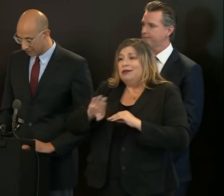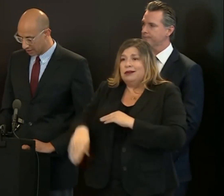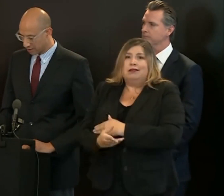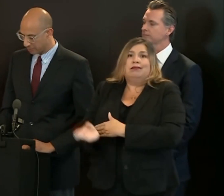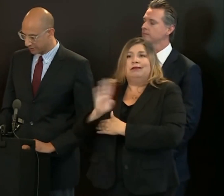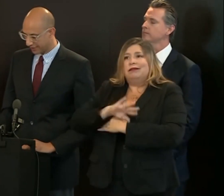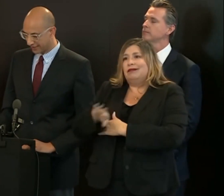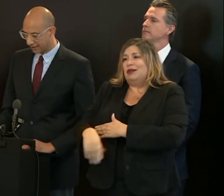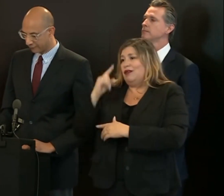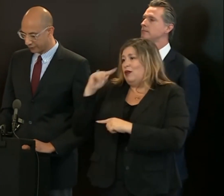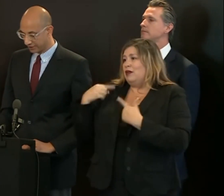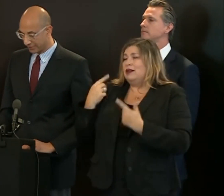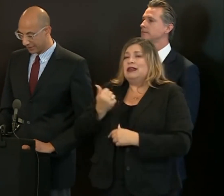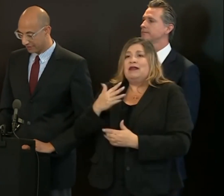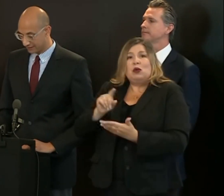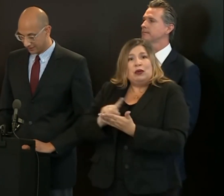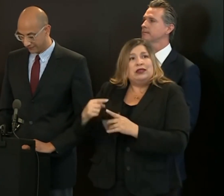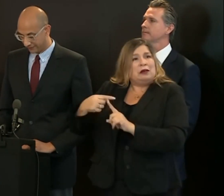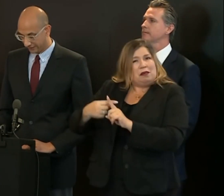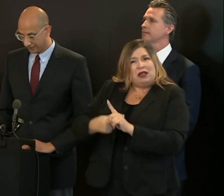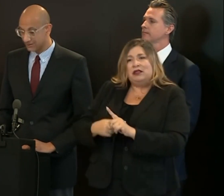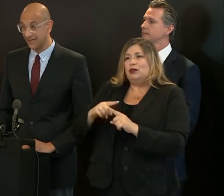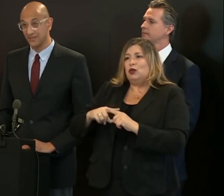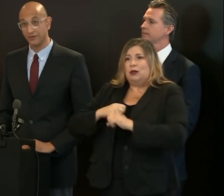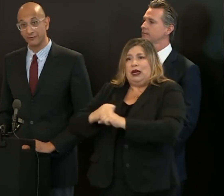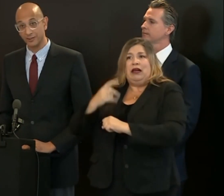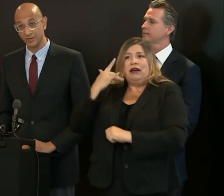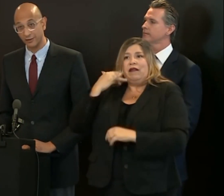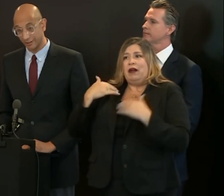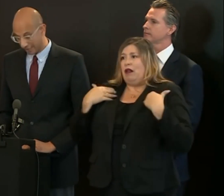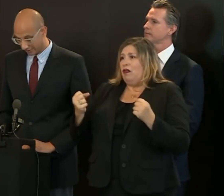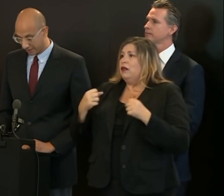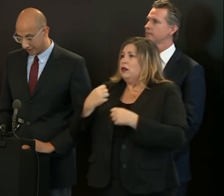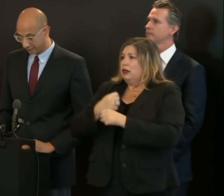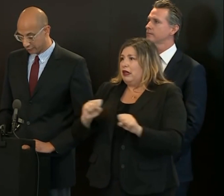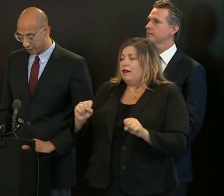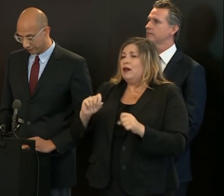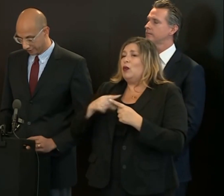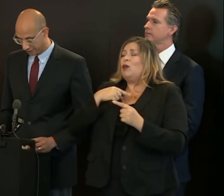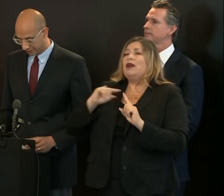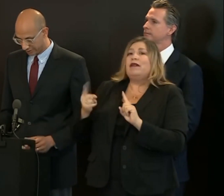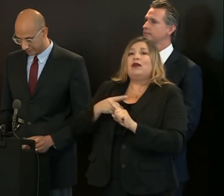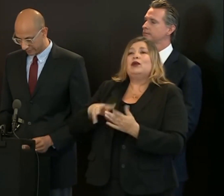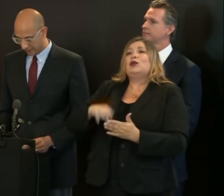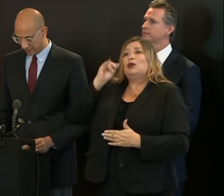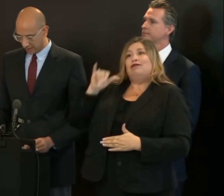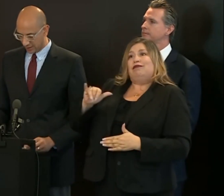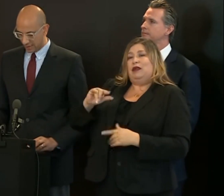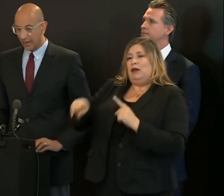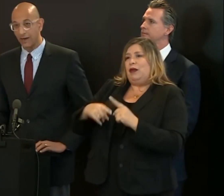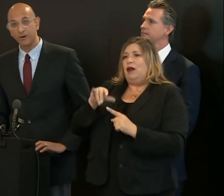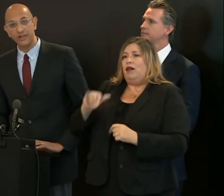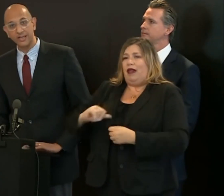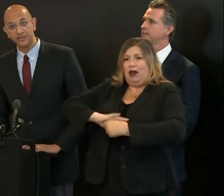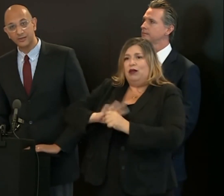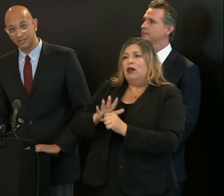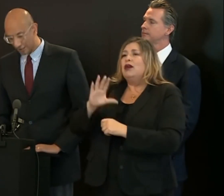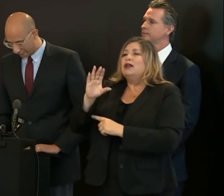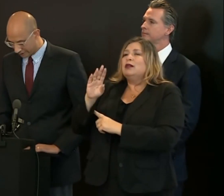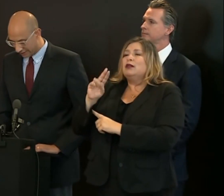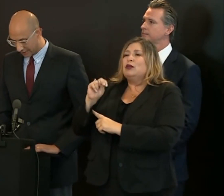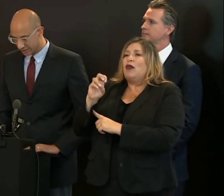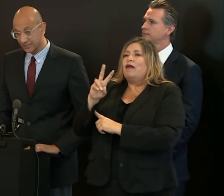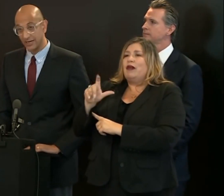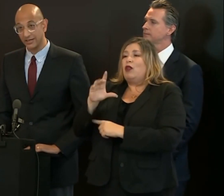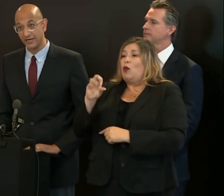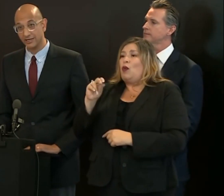months now to protect California's health and safety since we first learned about the novel coronavirus. I will then turn this